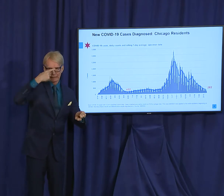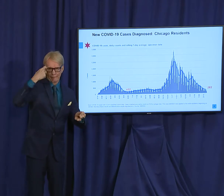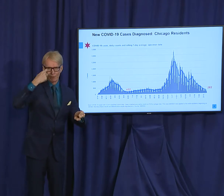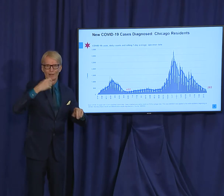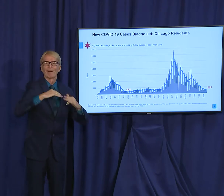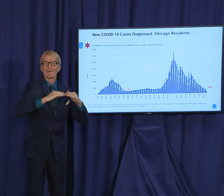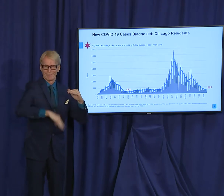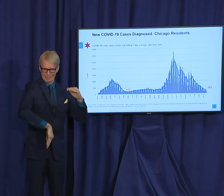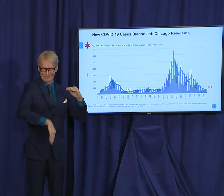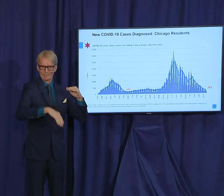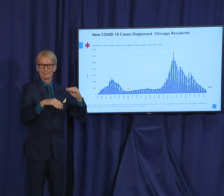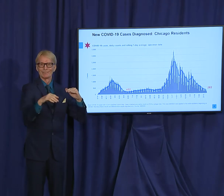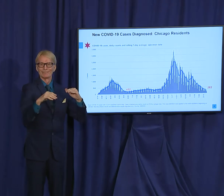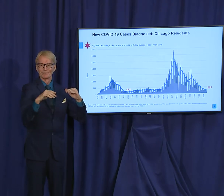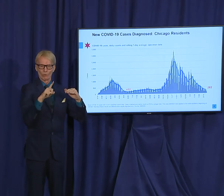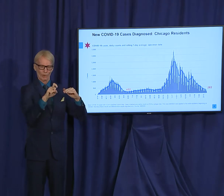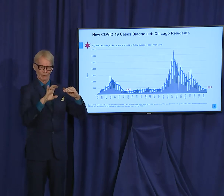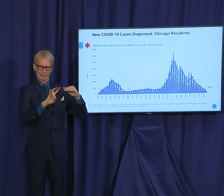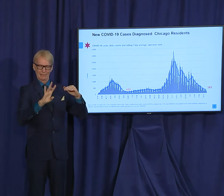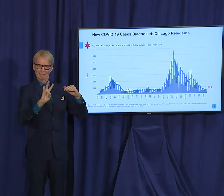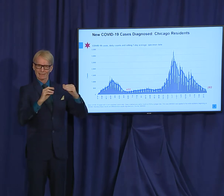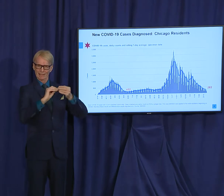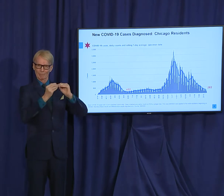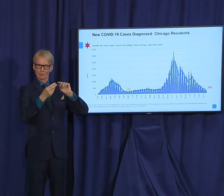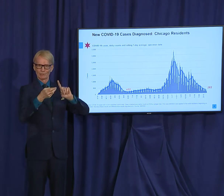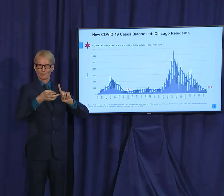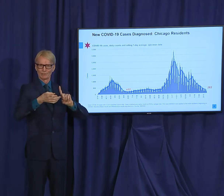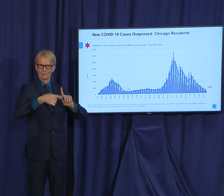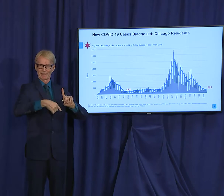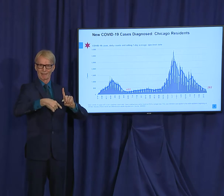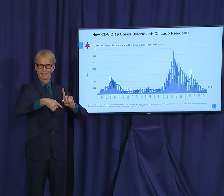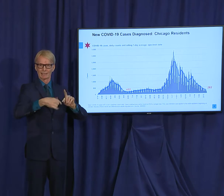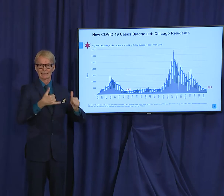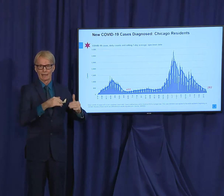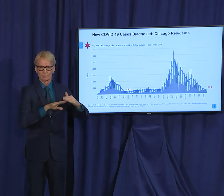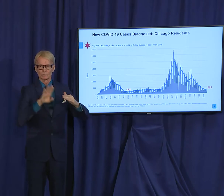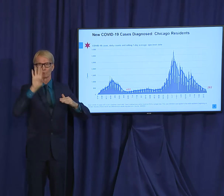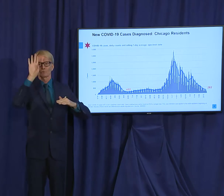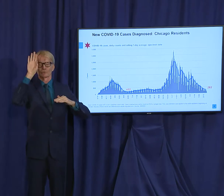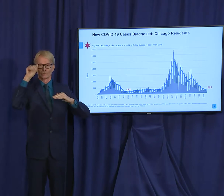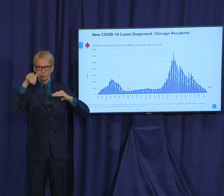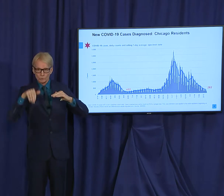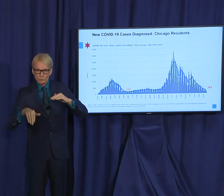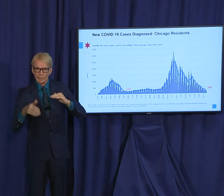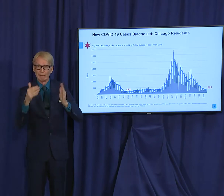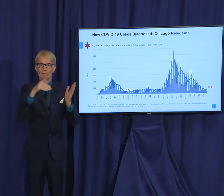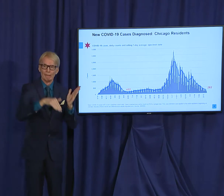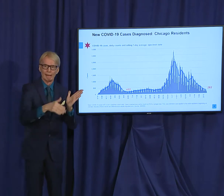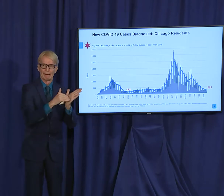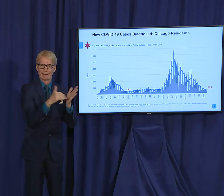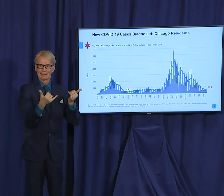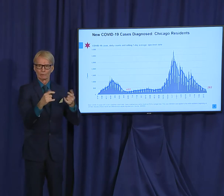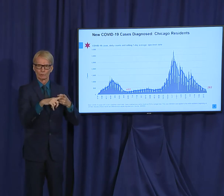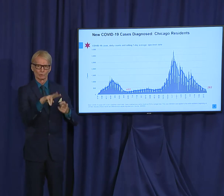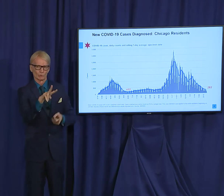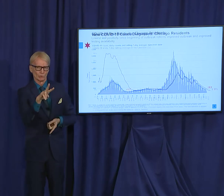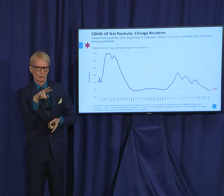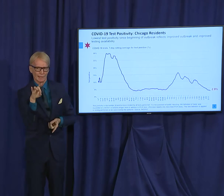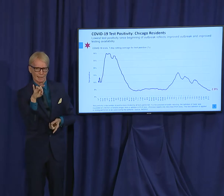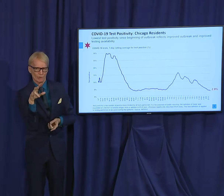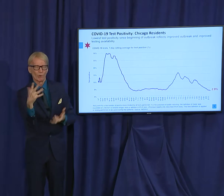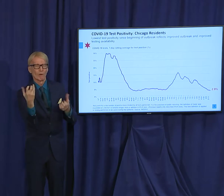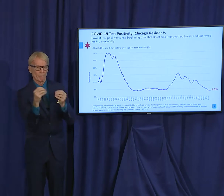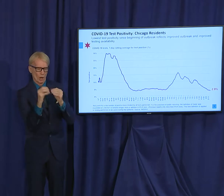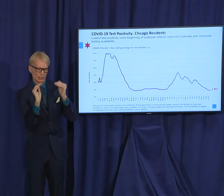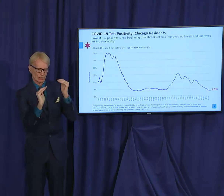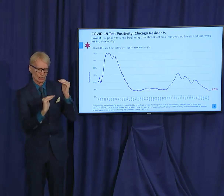that 200 case per day mark at 177 cases per day. We're at 283 now. We want to get that number even lower.